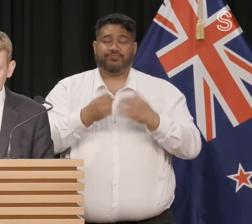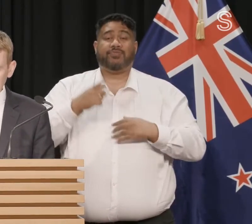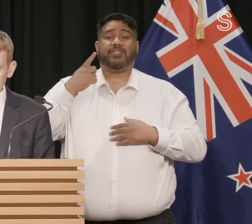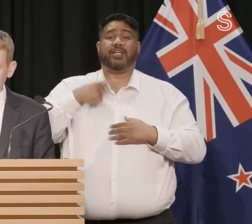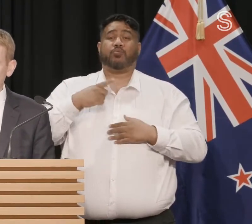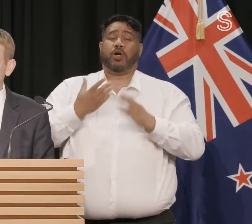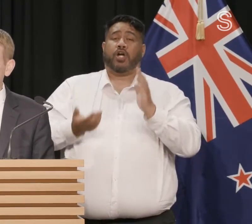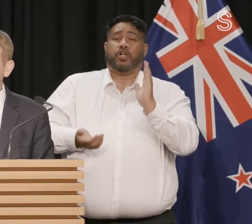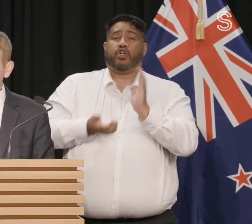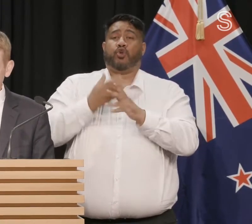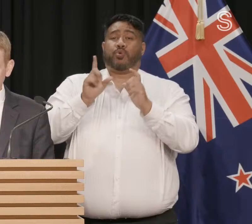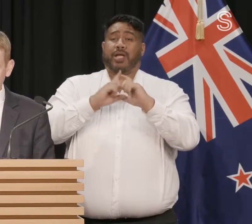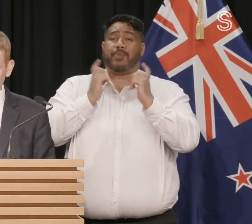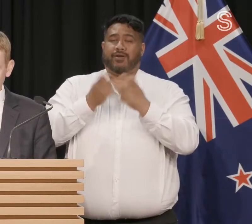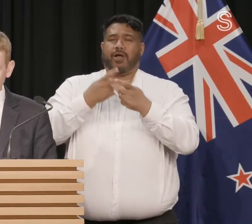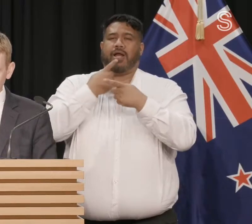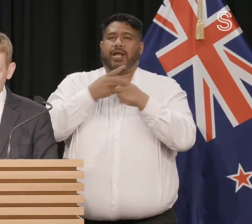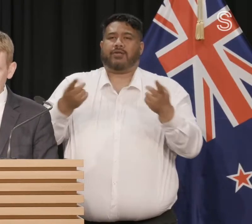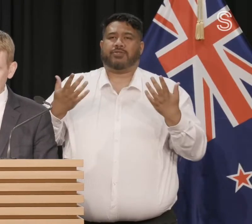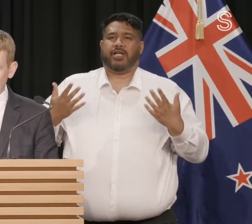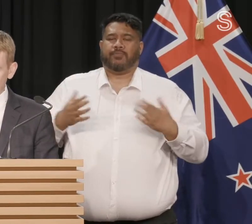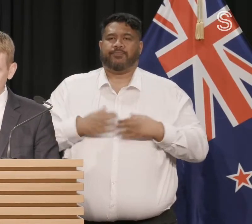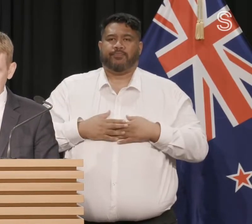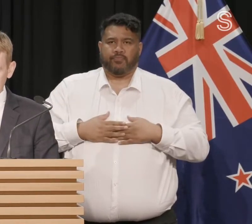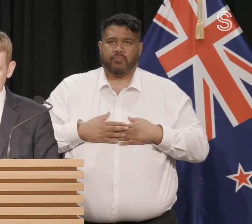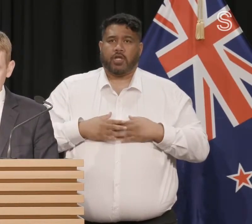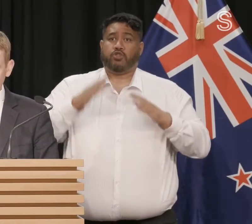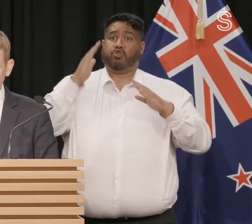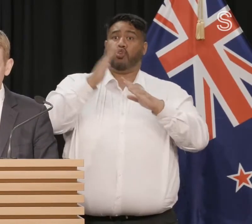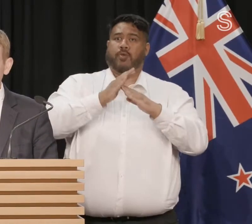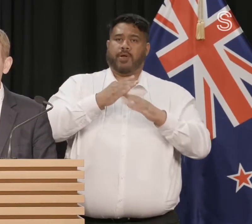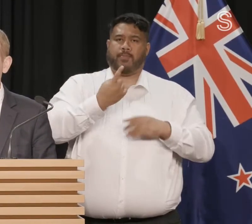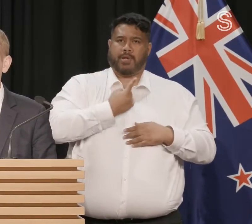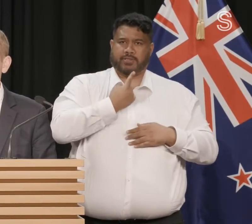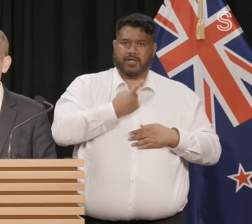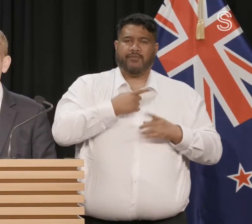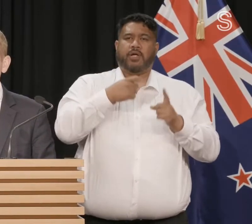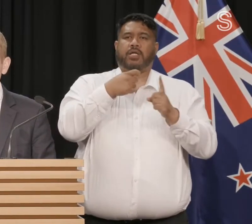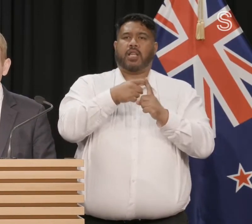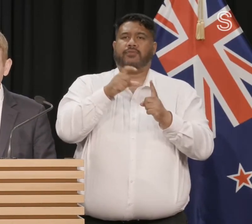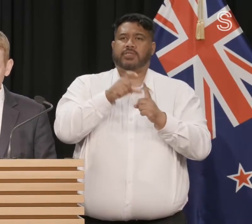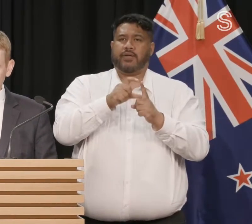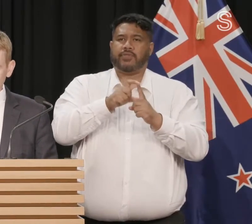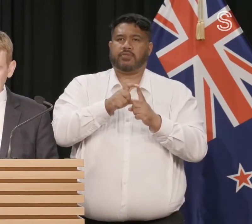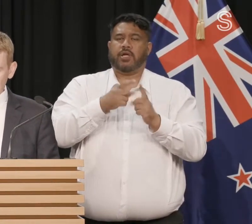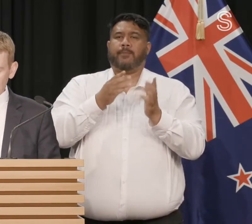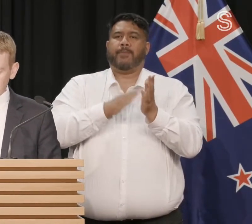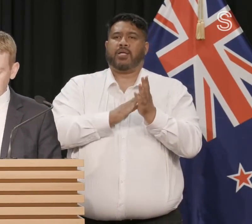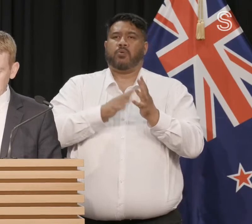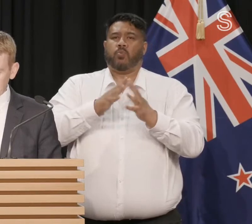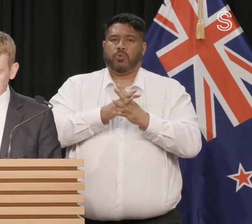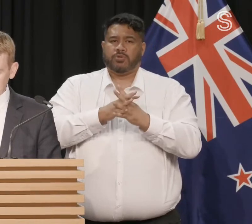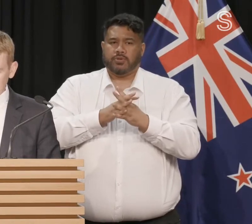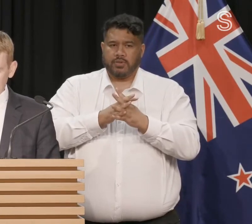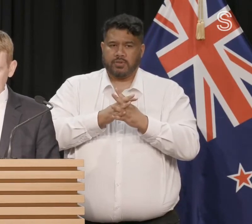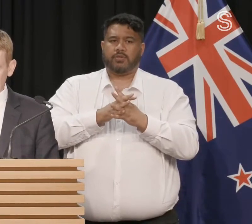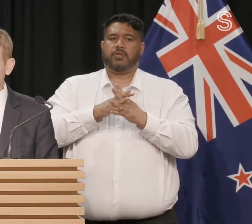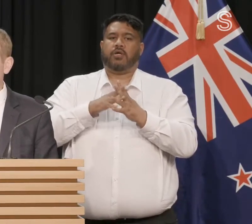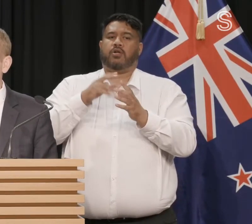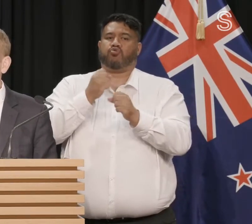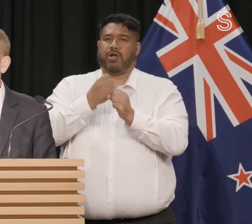Our top team of myself, Carmel Cepoloni, Kelvin Davis, Grant Robertson, and Megan Woods will continue to provide